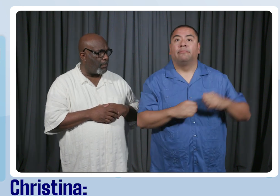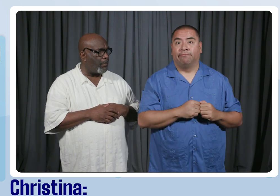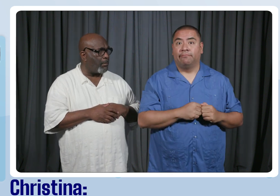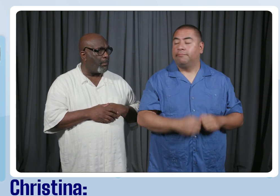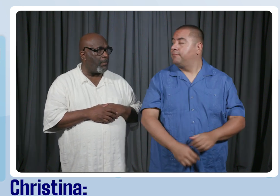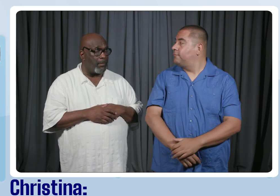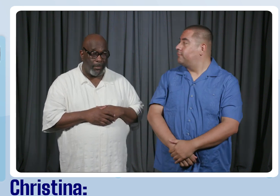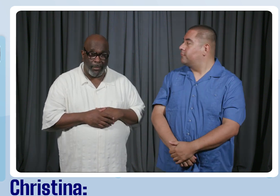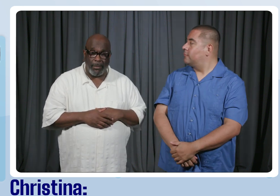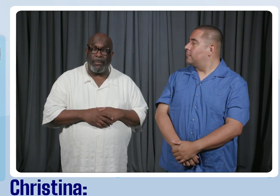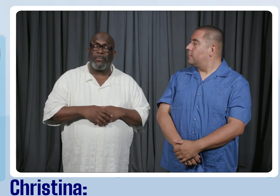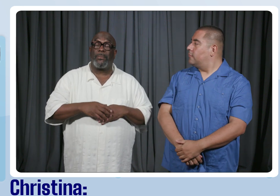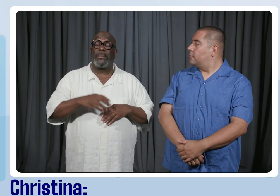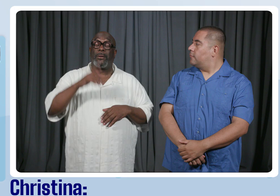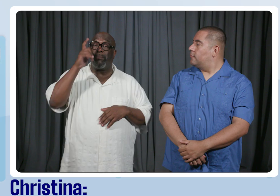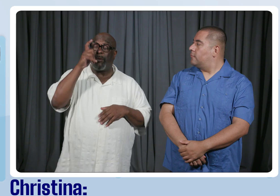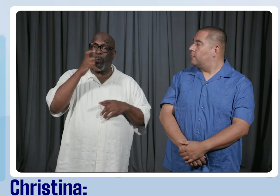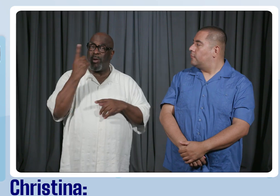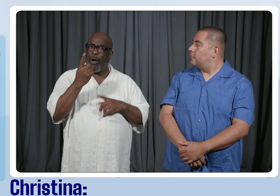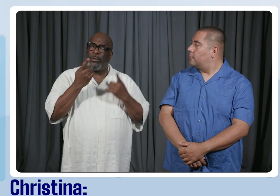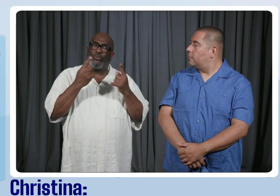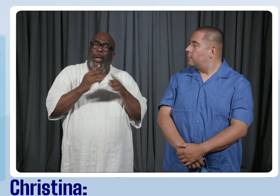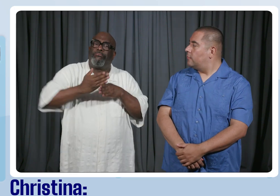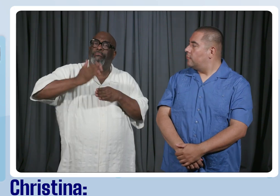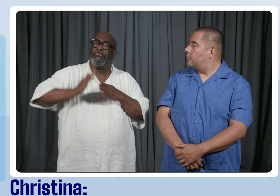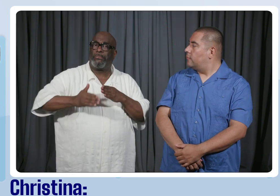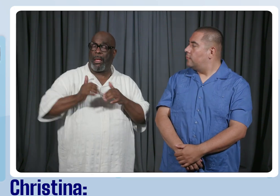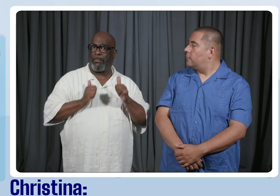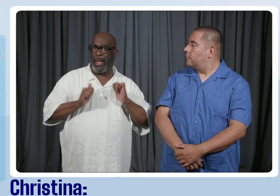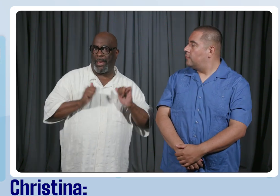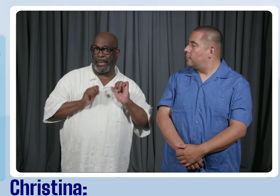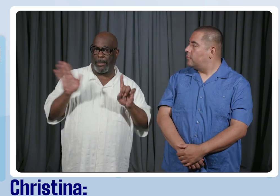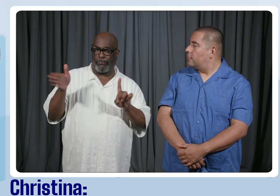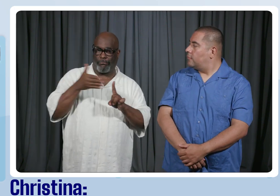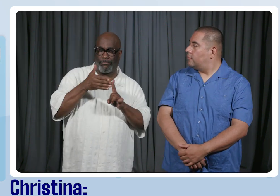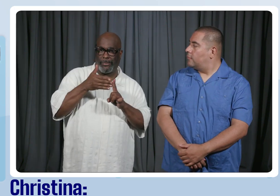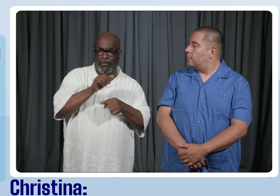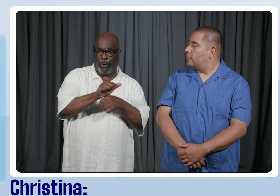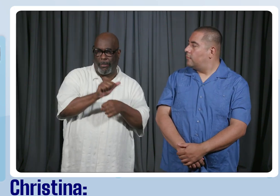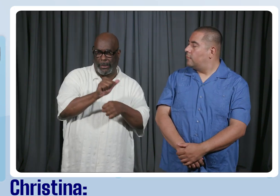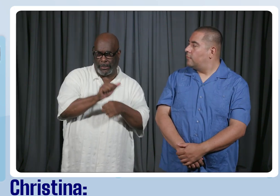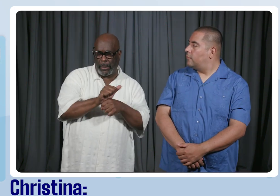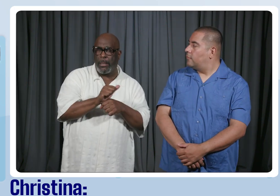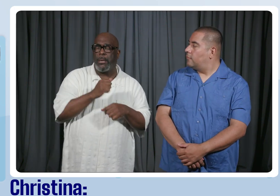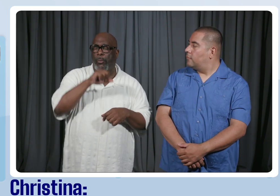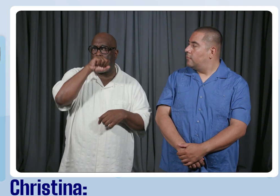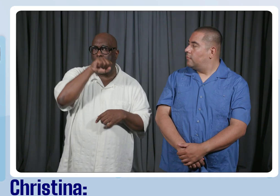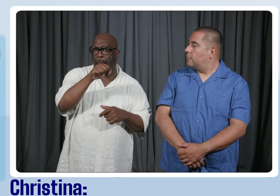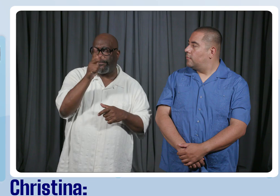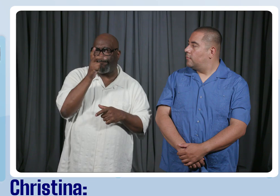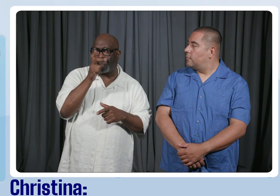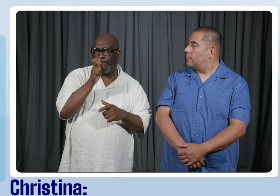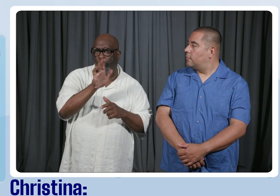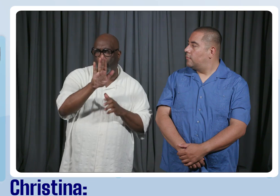always try to wrap up our podcast by bringing it back to employment. Would love to just hear about your